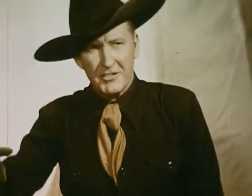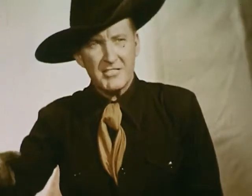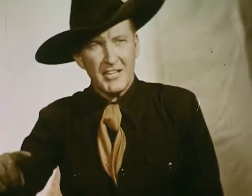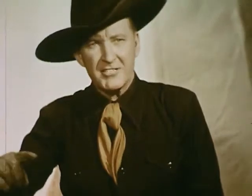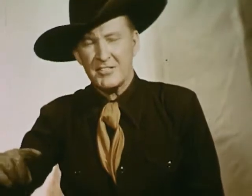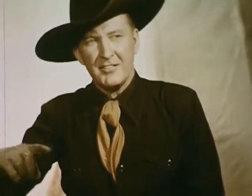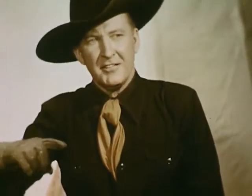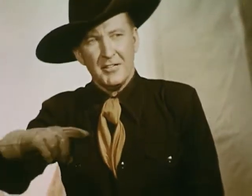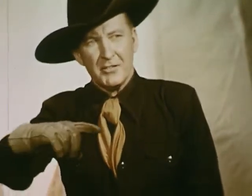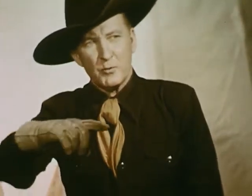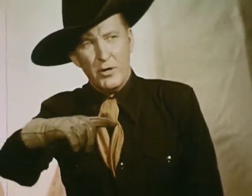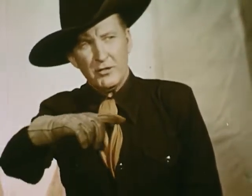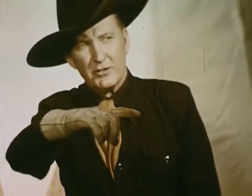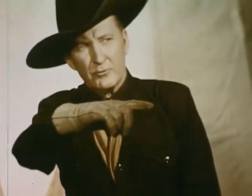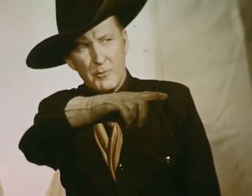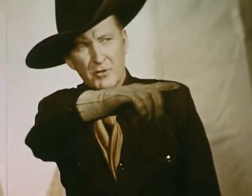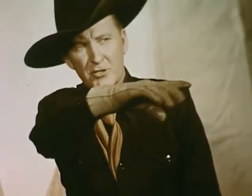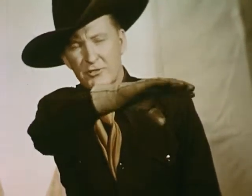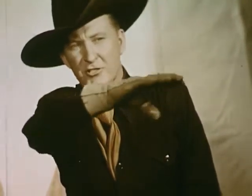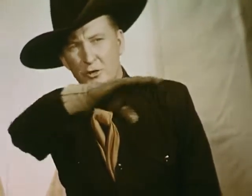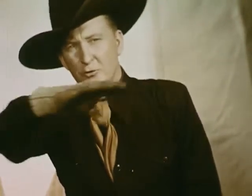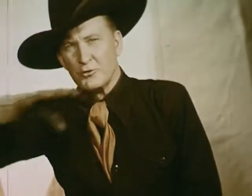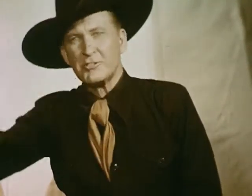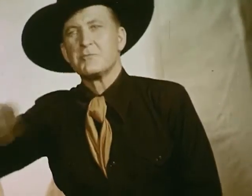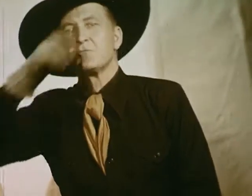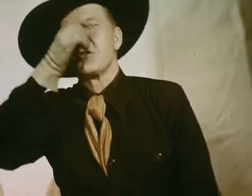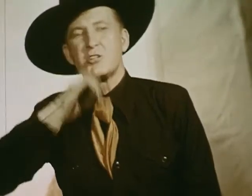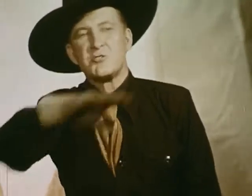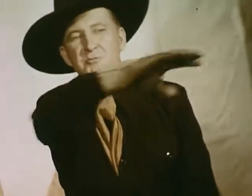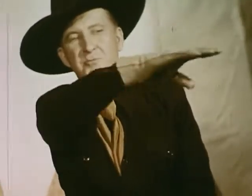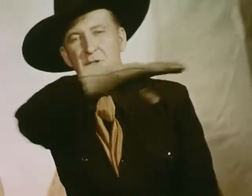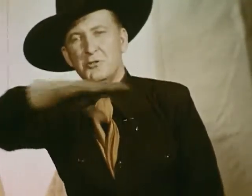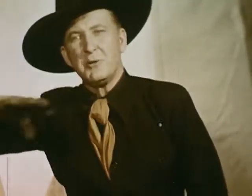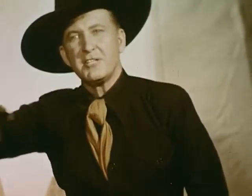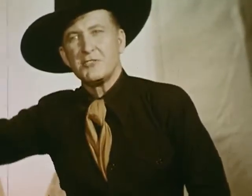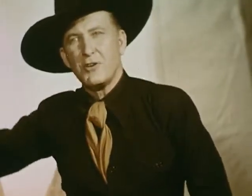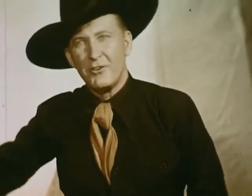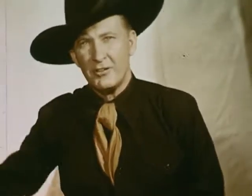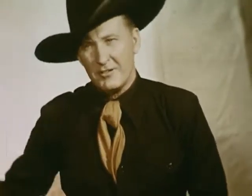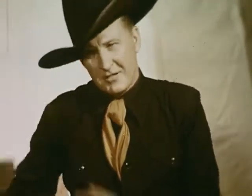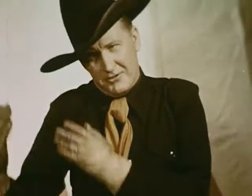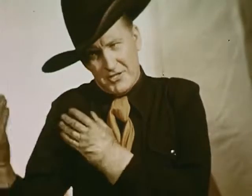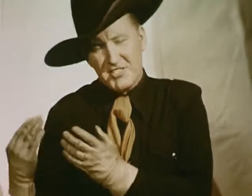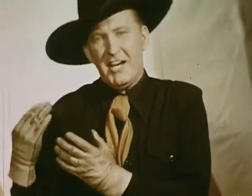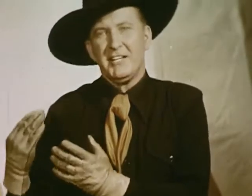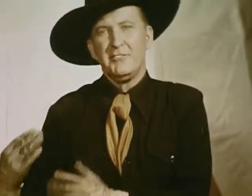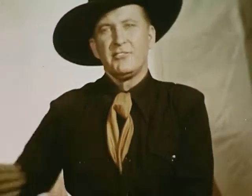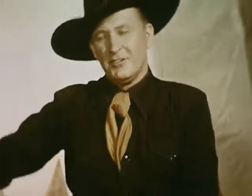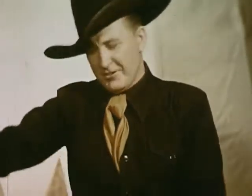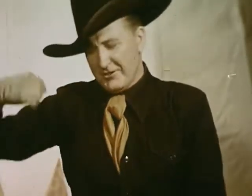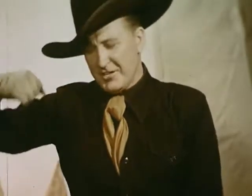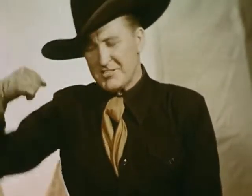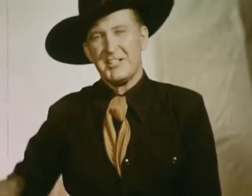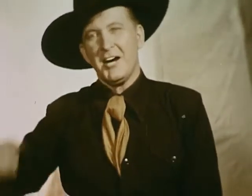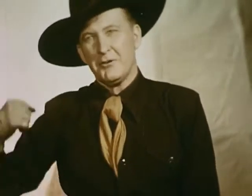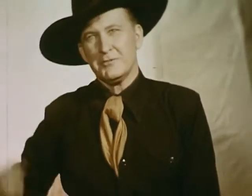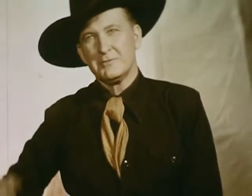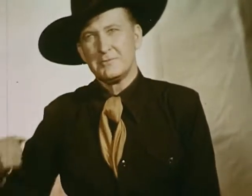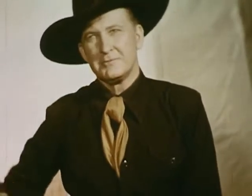in this case, it's water that ripples over stones. So it's the Two Medicine River. This side of, they sit down.